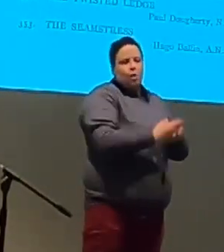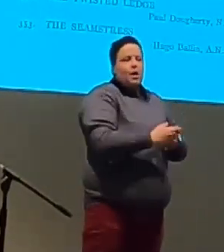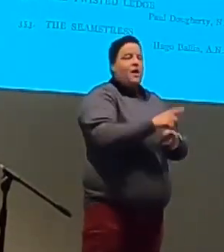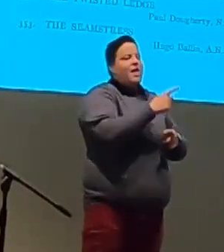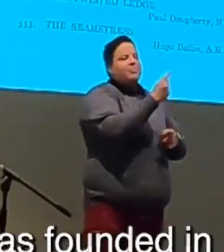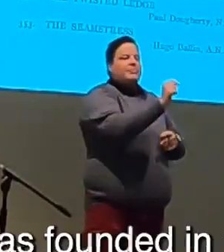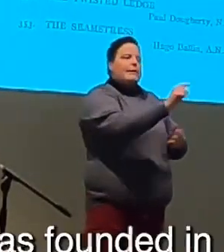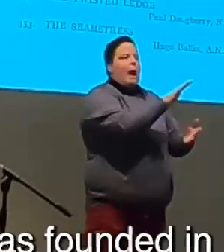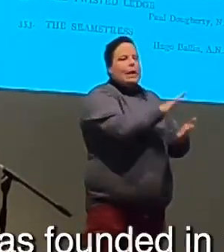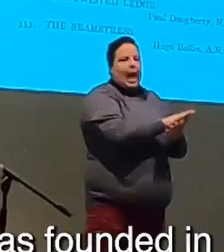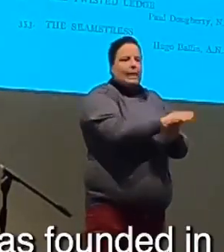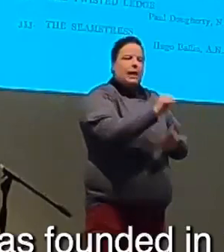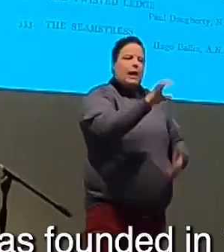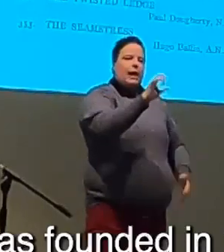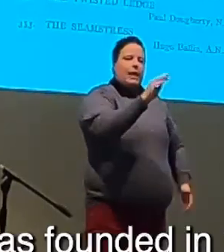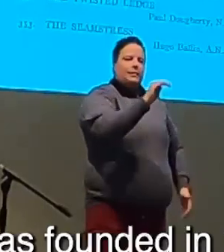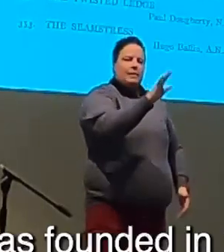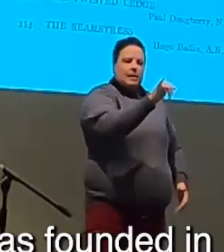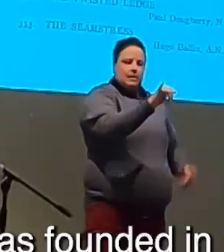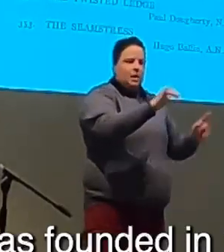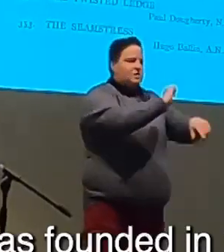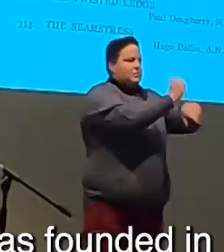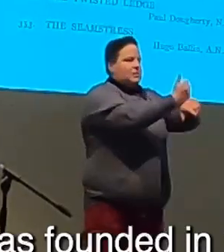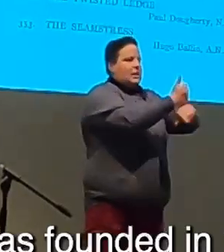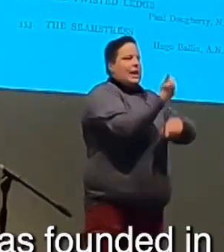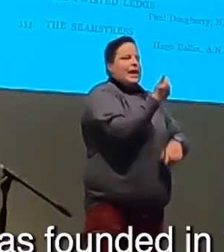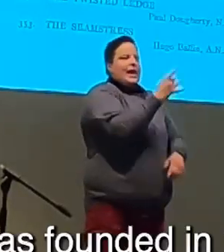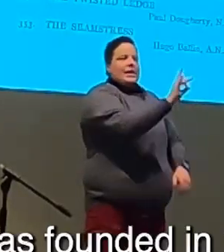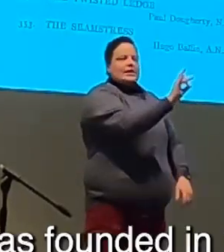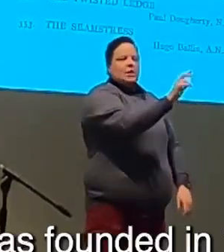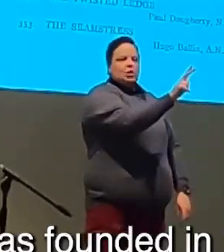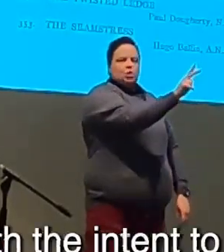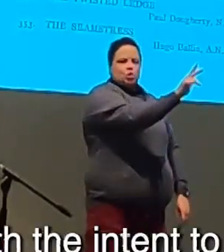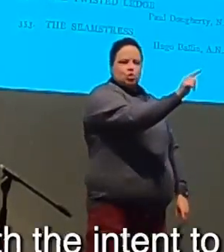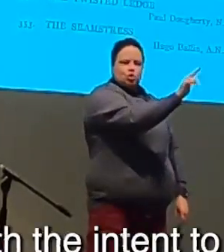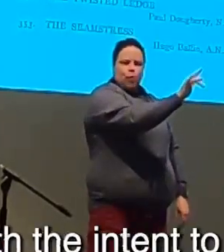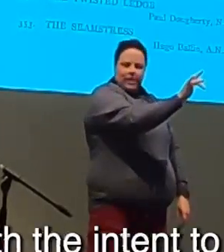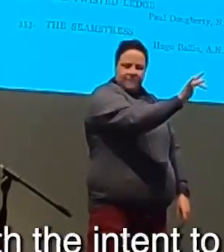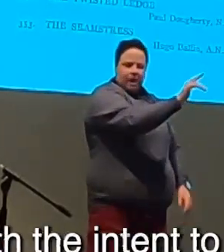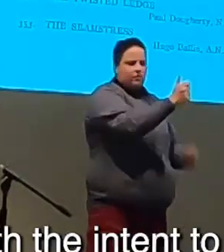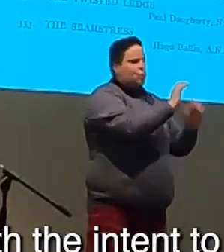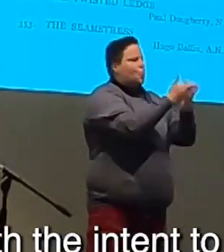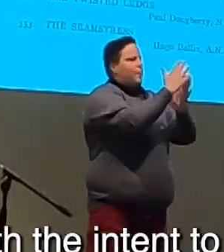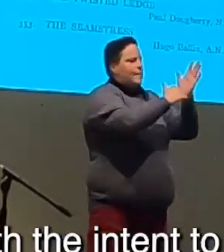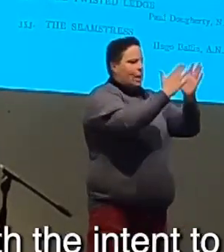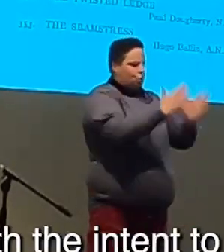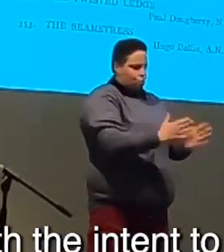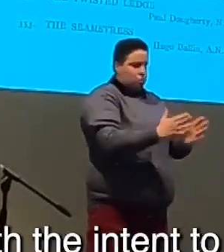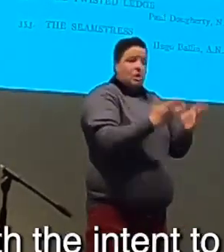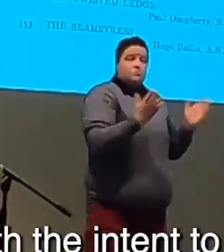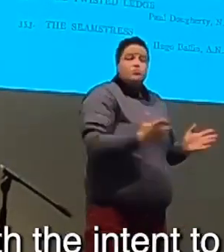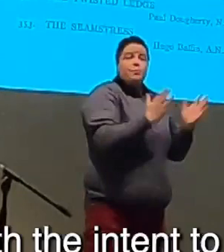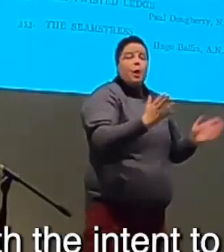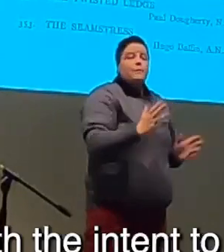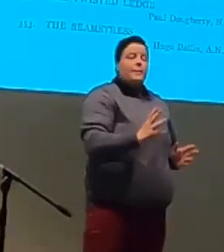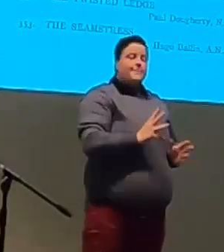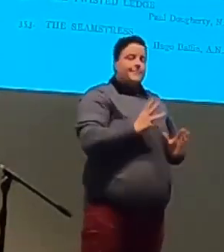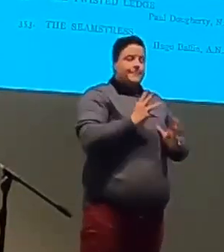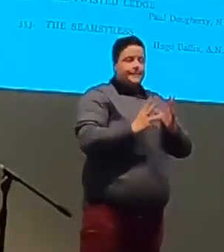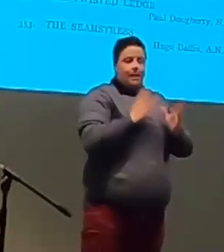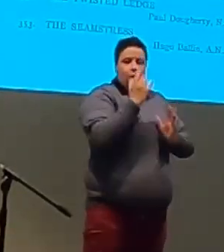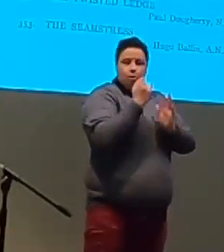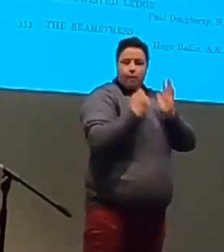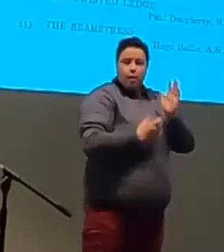the Academy, was founded in 1825 by a group of painters with the intent to promote the fine arts in America